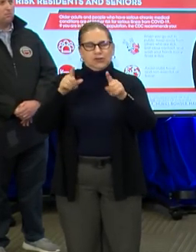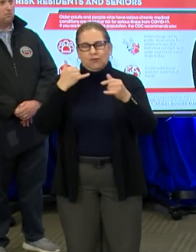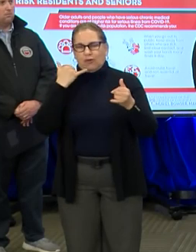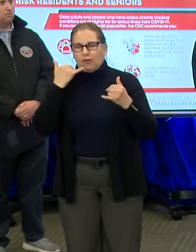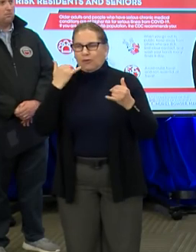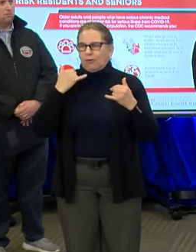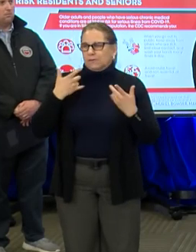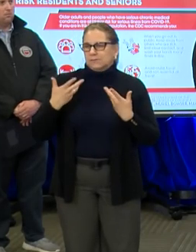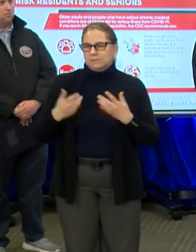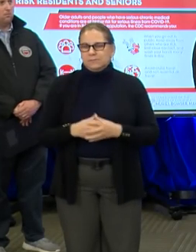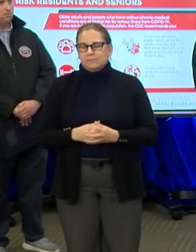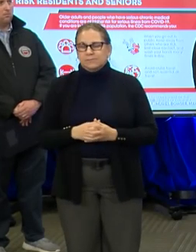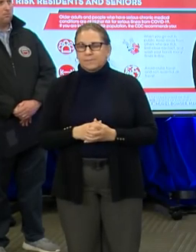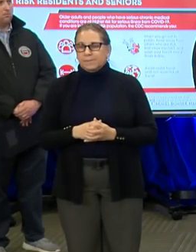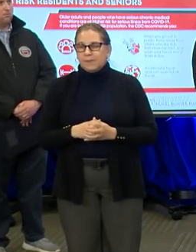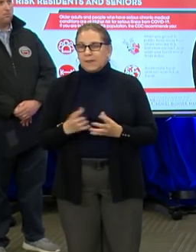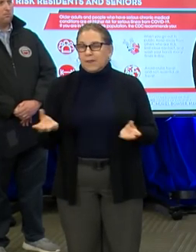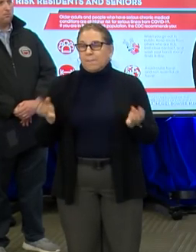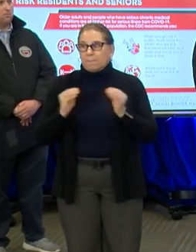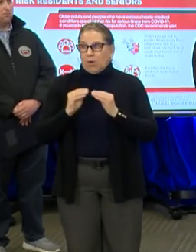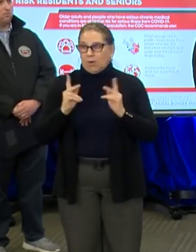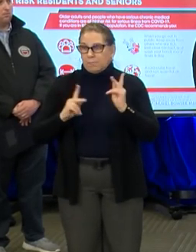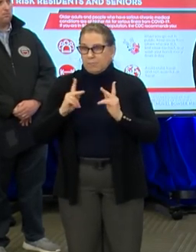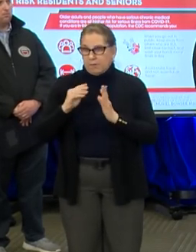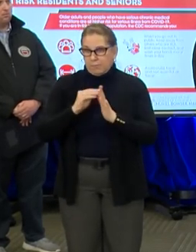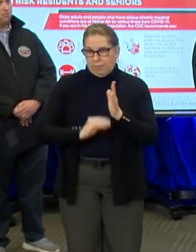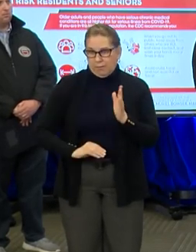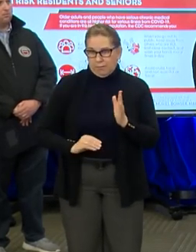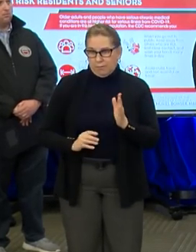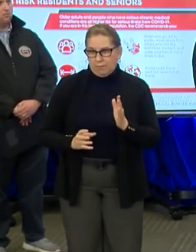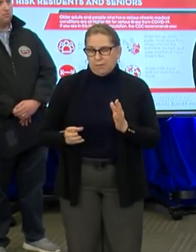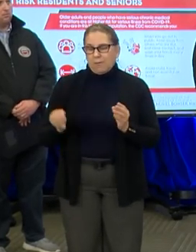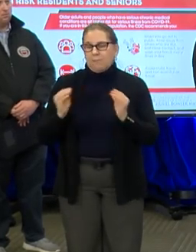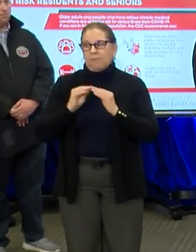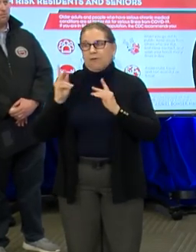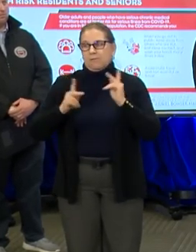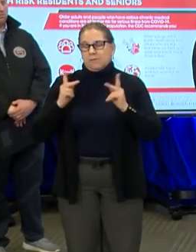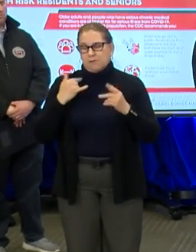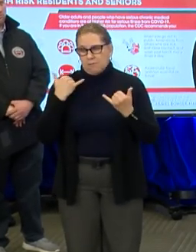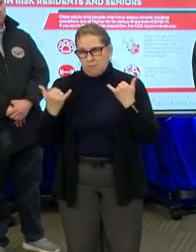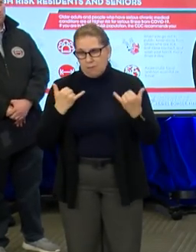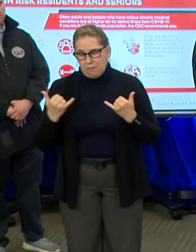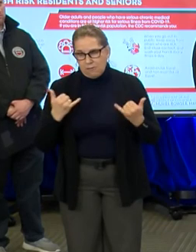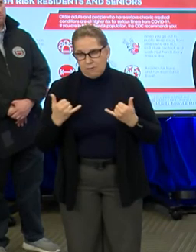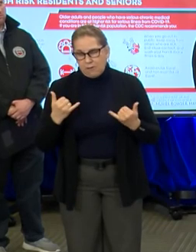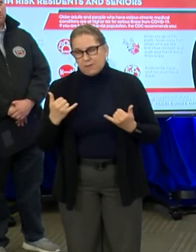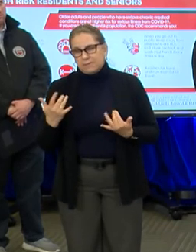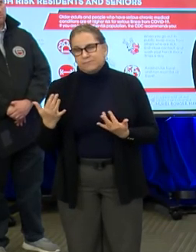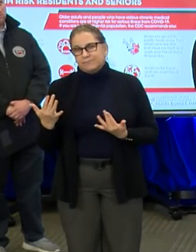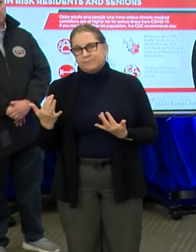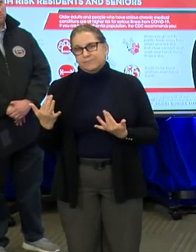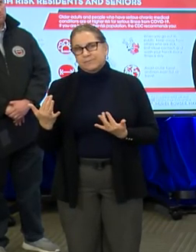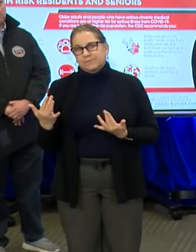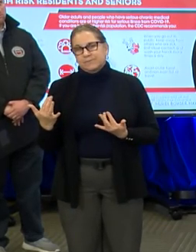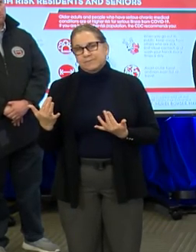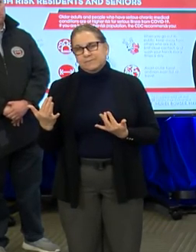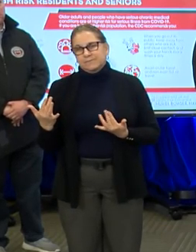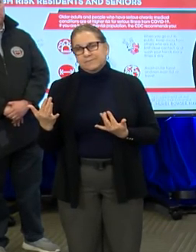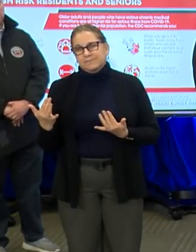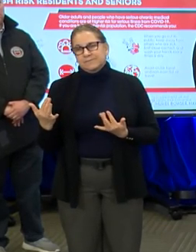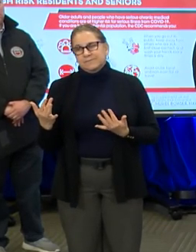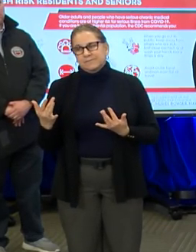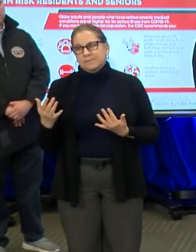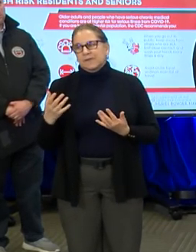already entered the system and we have more call capacity, that wait times for calling the center will go